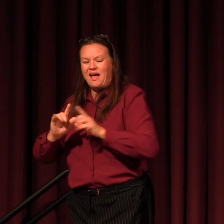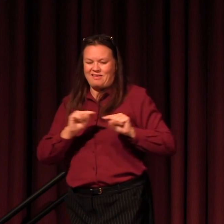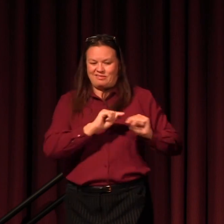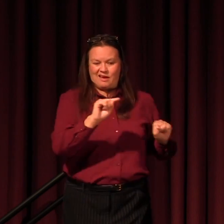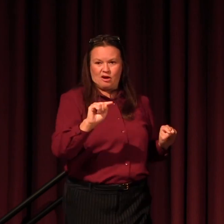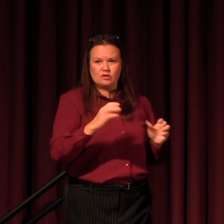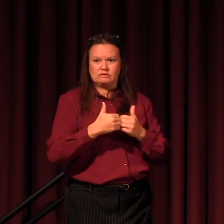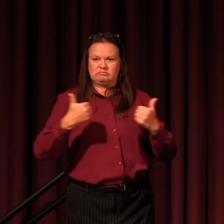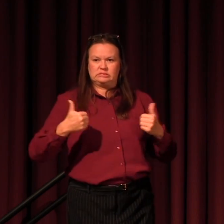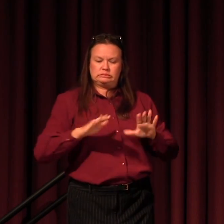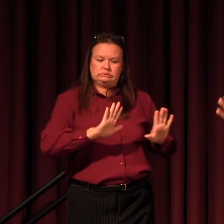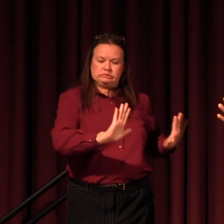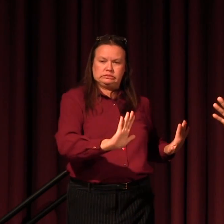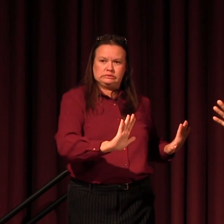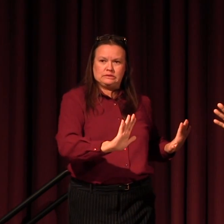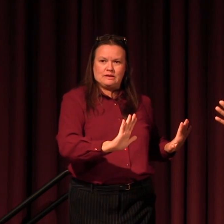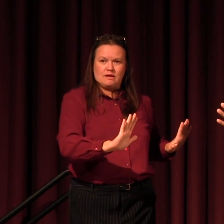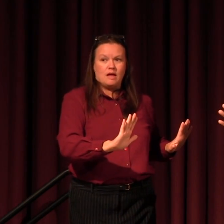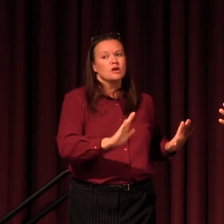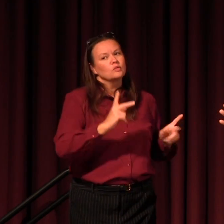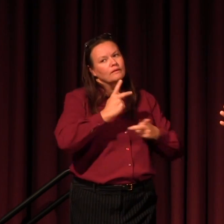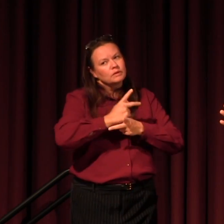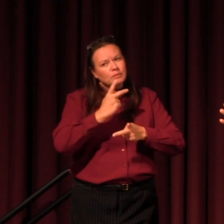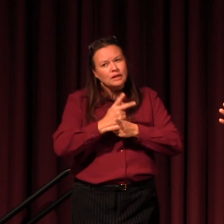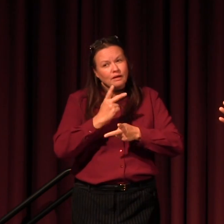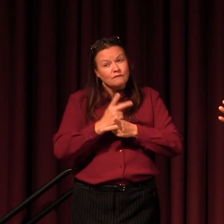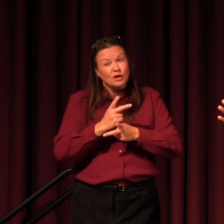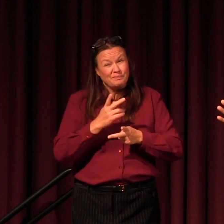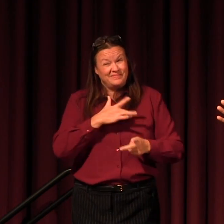their kin from the other.